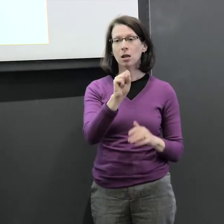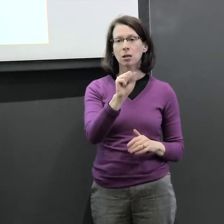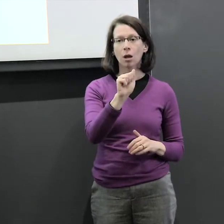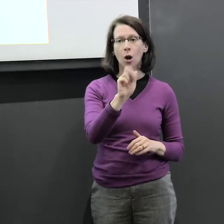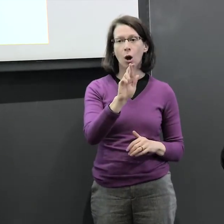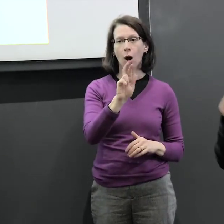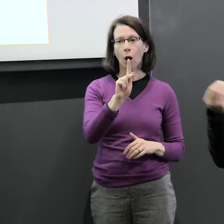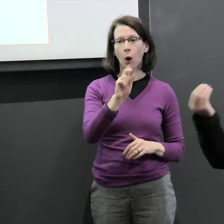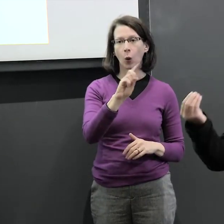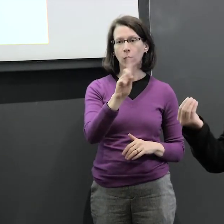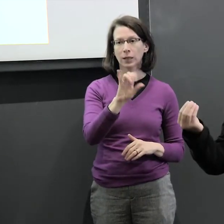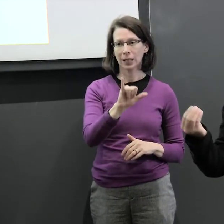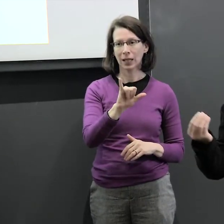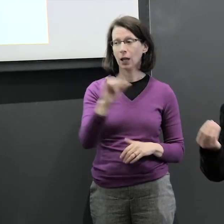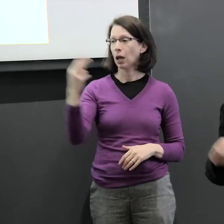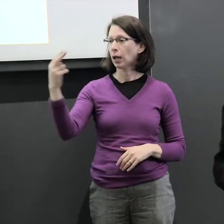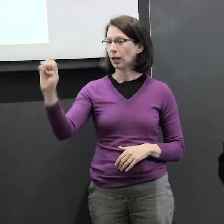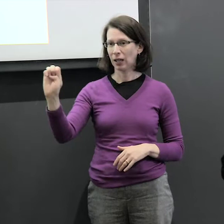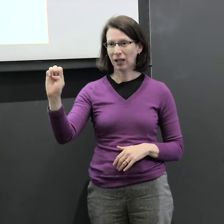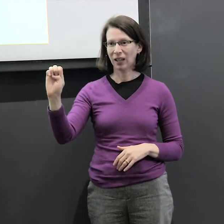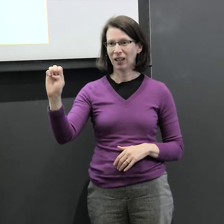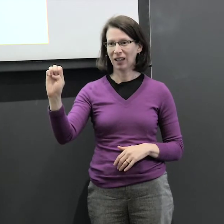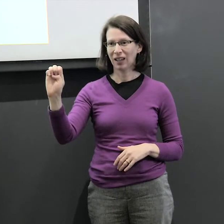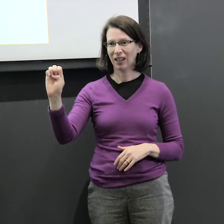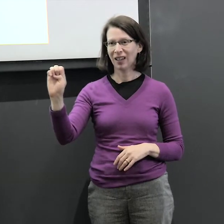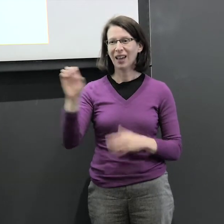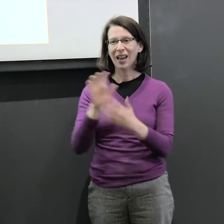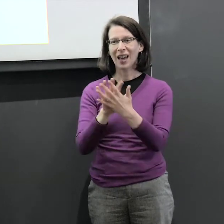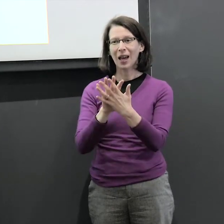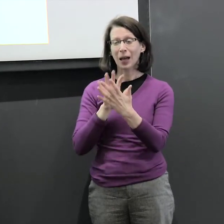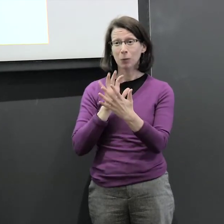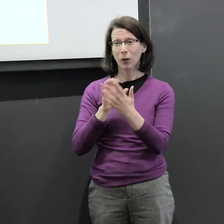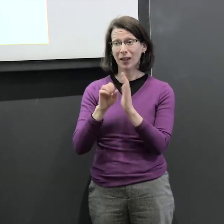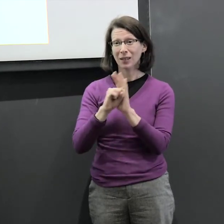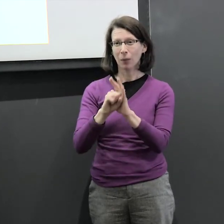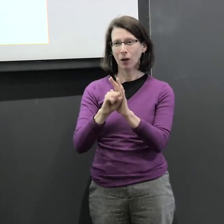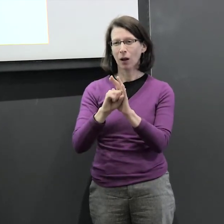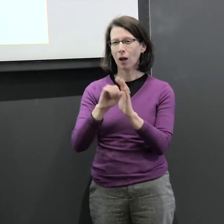he. Here, this abstract symbol is an index one.